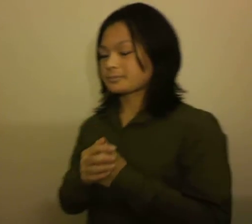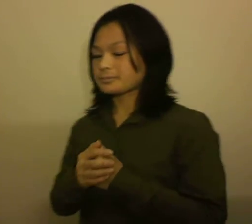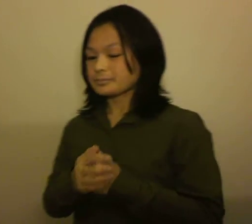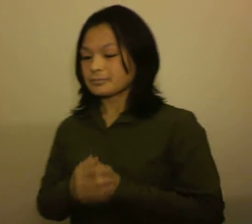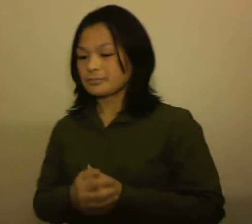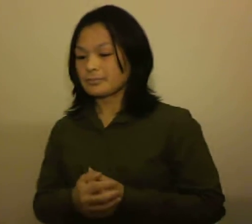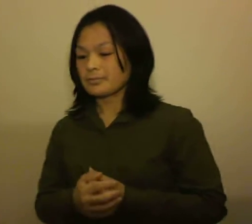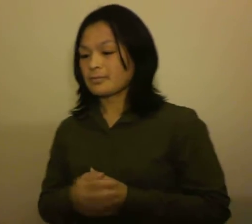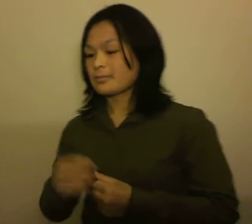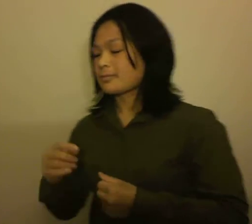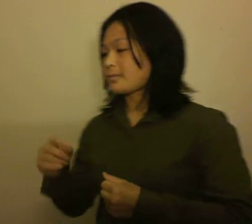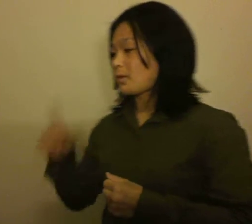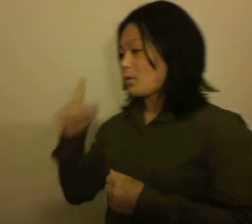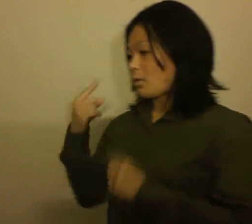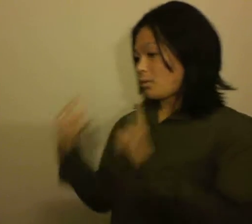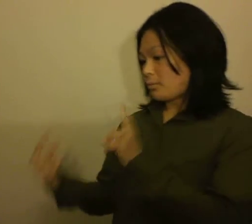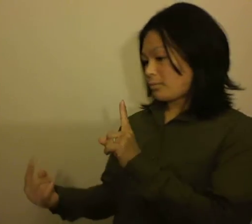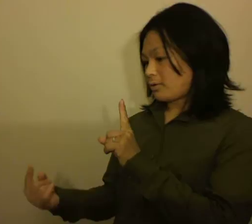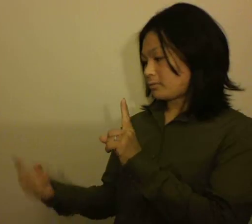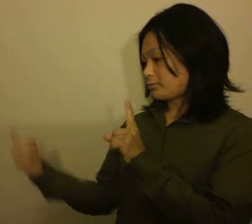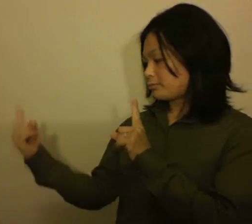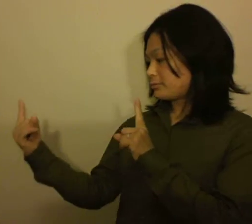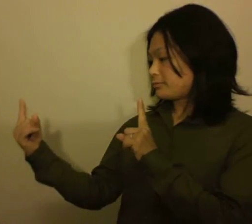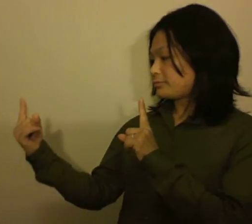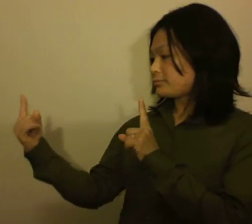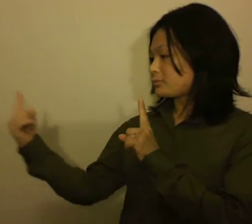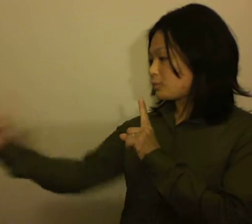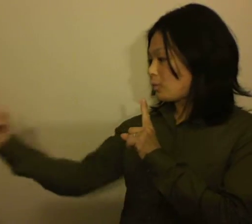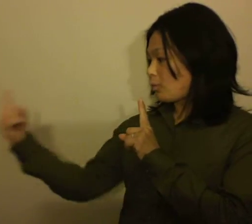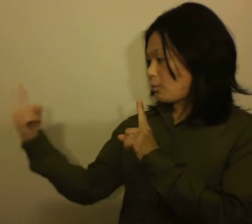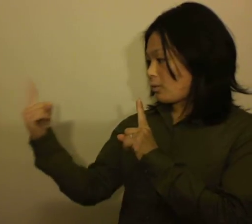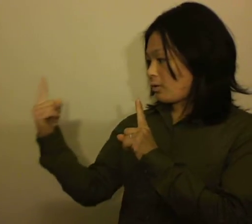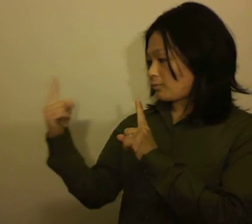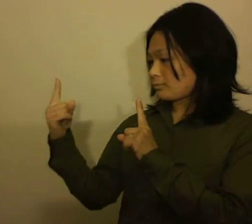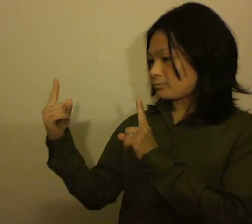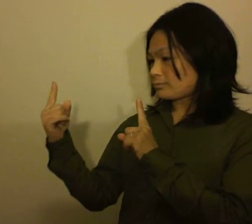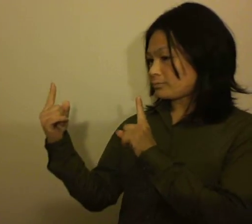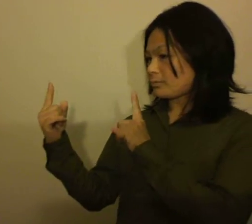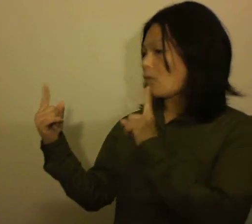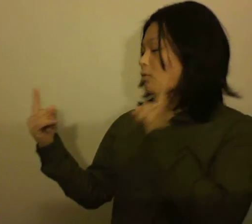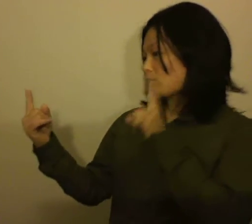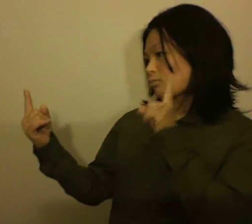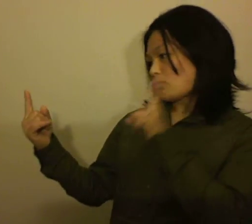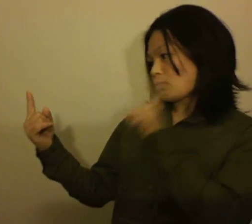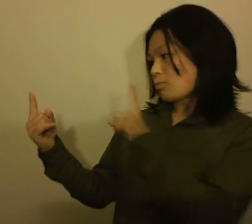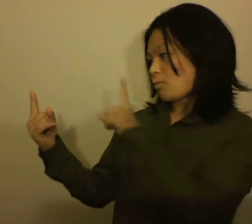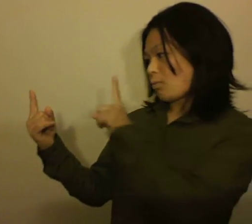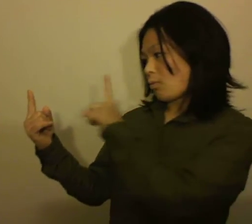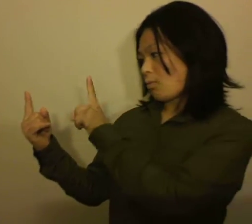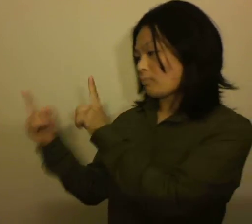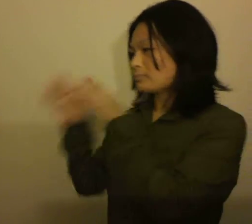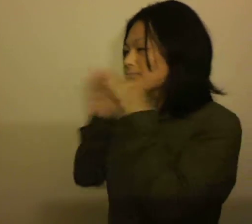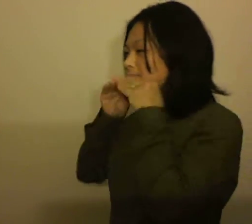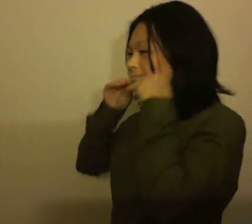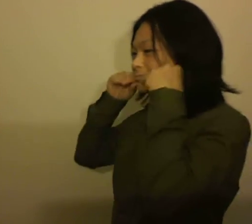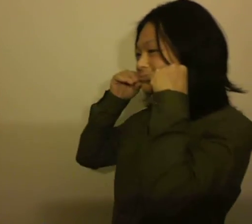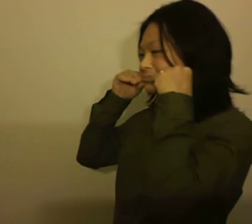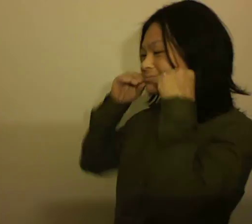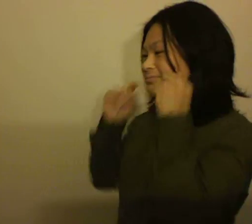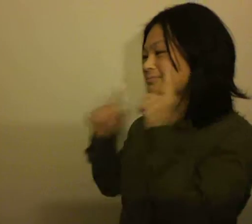one partner to walk towards the other, just like before, except now tell them to smile and walk casually towards the other person, who